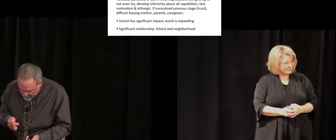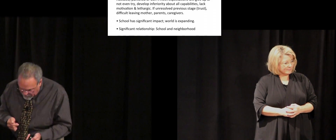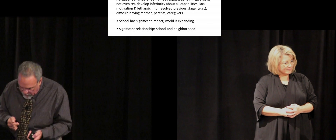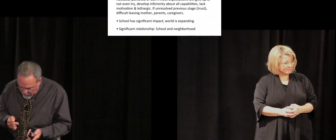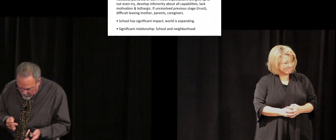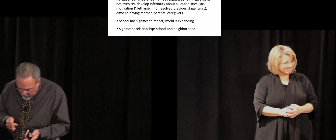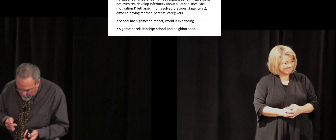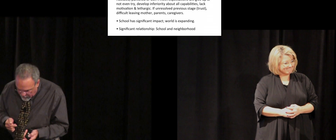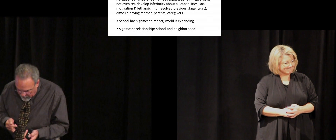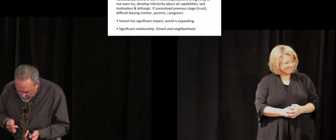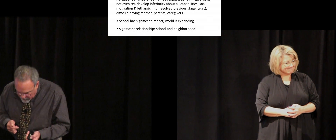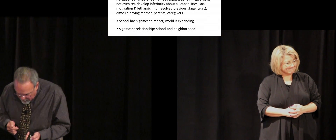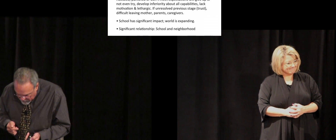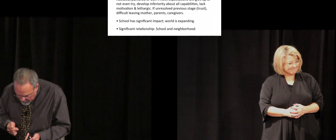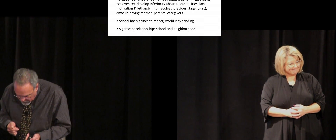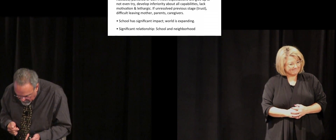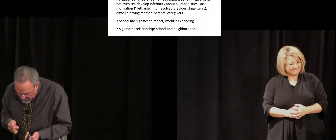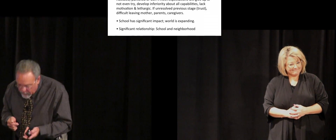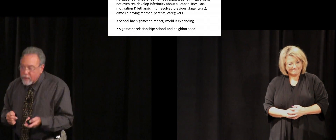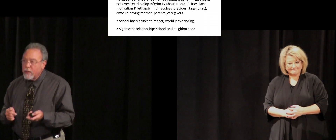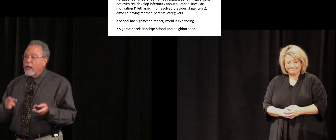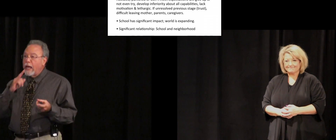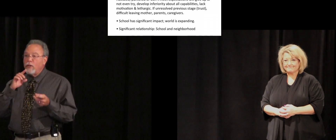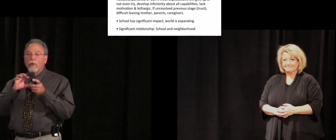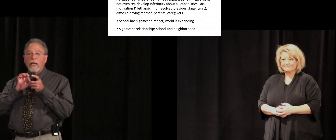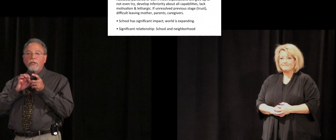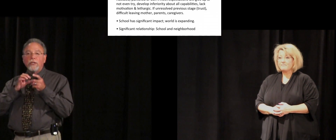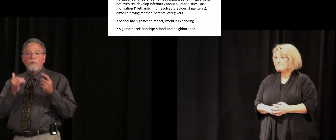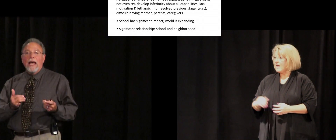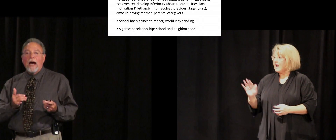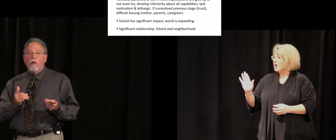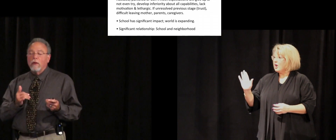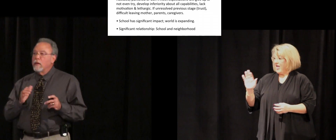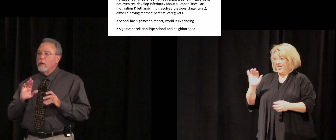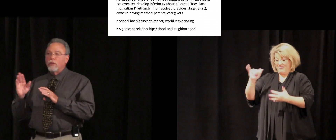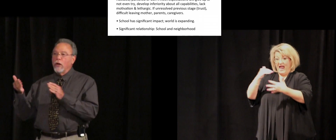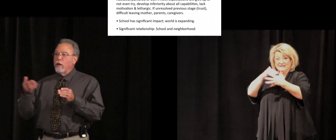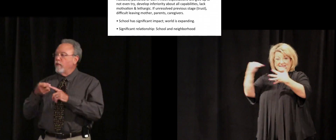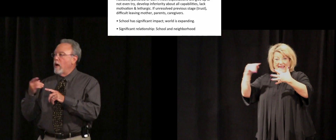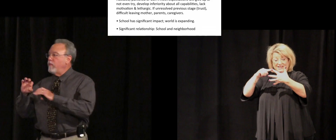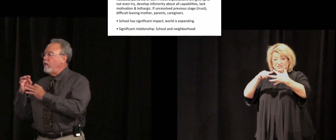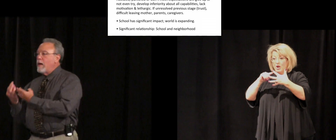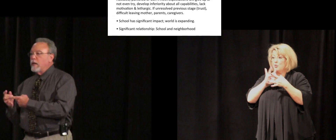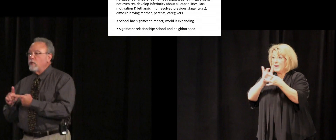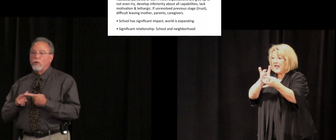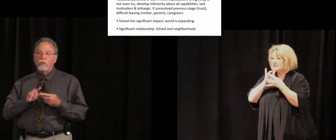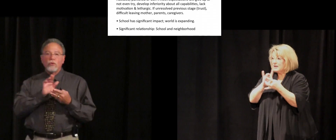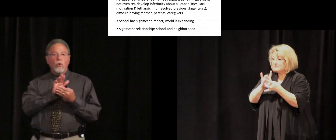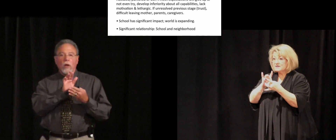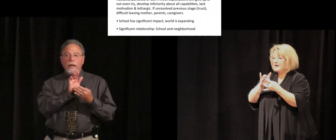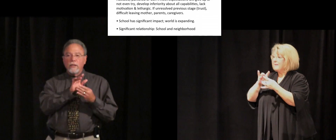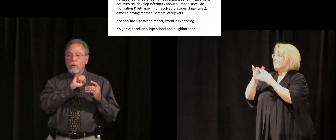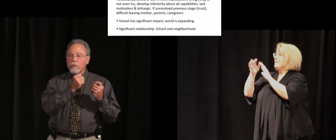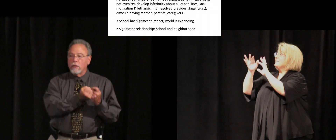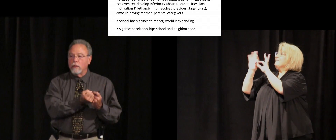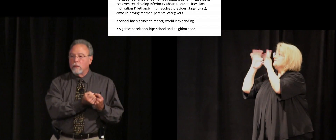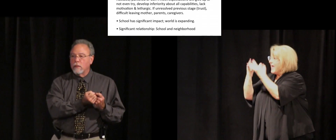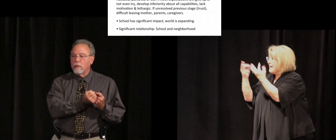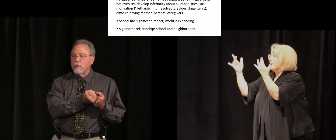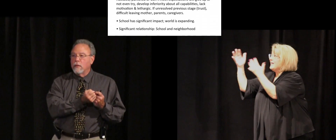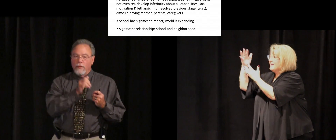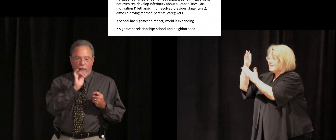And this is the stage where they, instead of following outside rules, they are inside weighing, what are the pros and cons of my